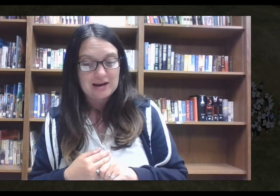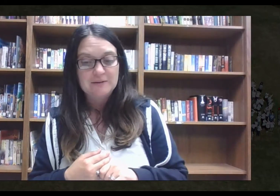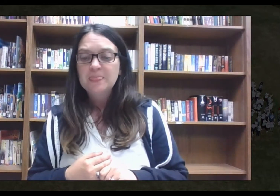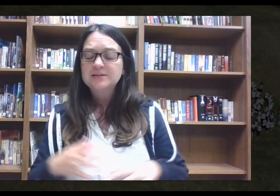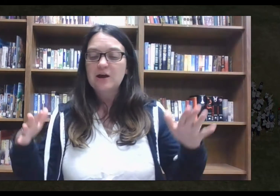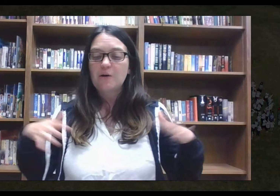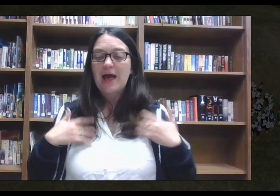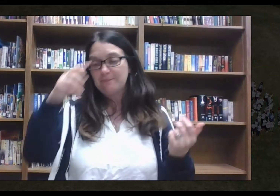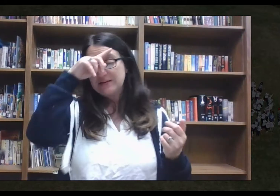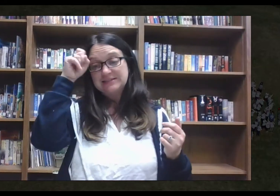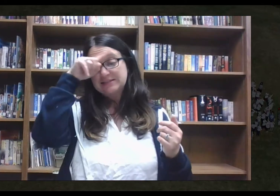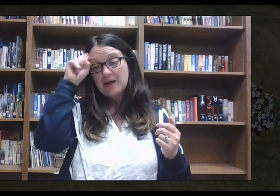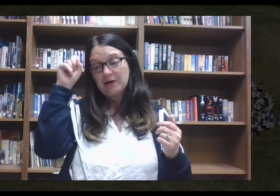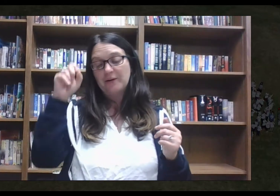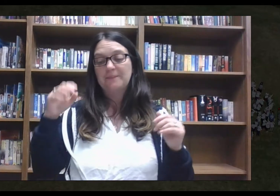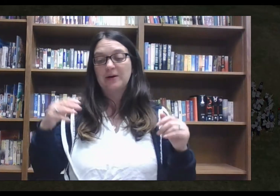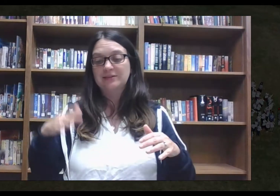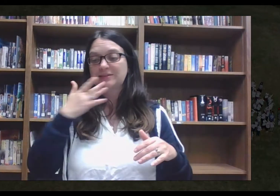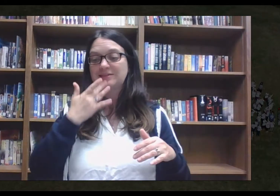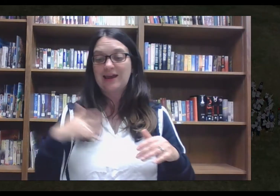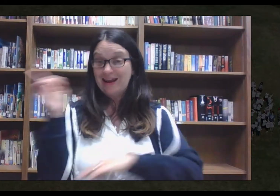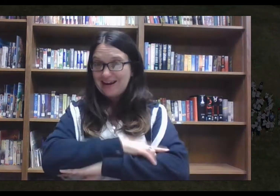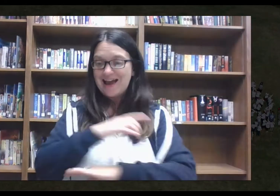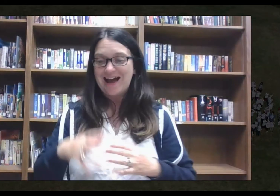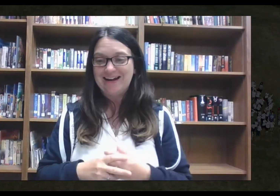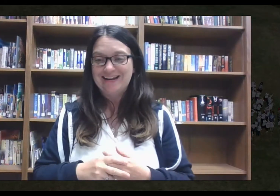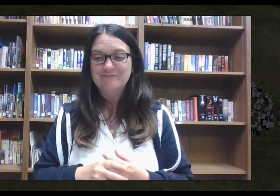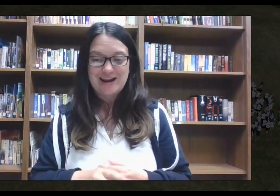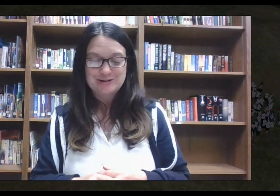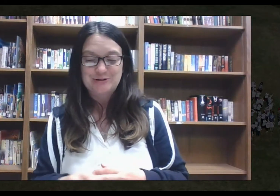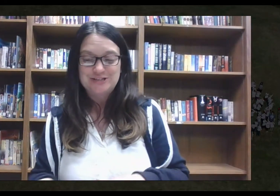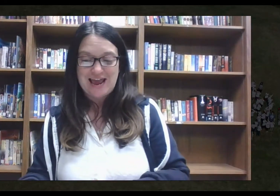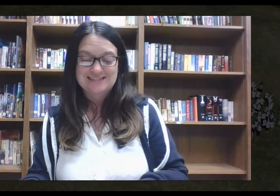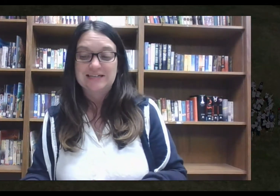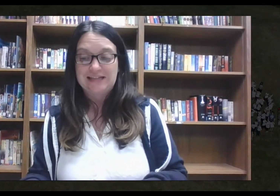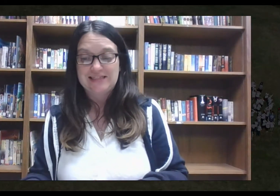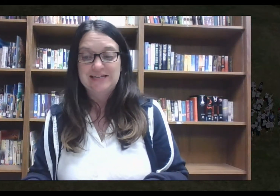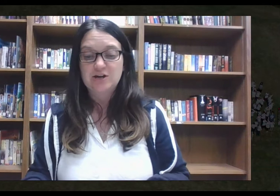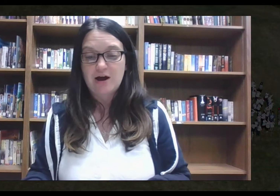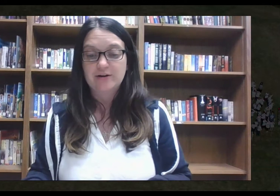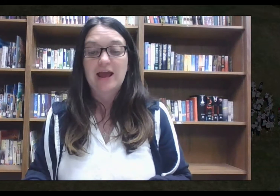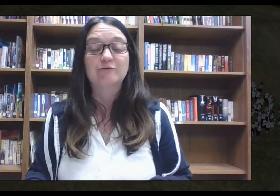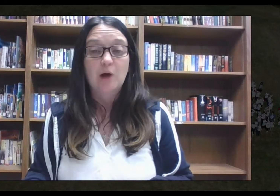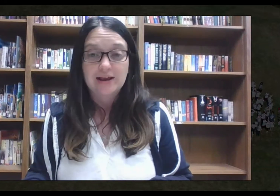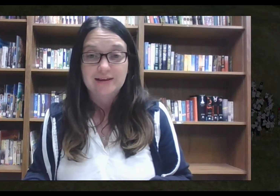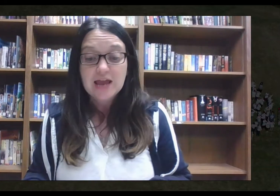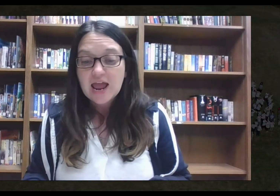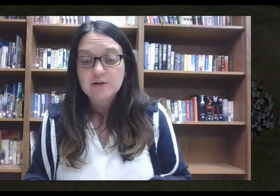grade. So happy summer birthday, Heidi, Andrew, Jackson, Leland, Connor, and Riley. And